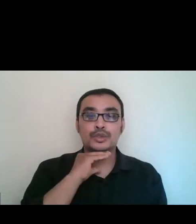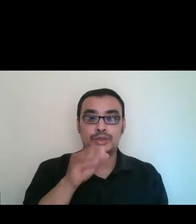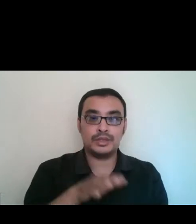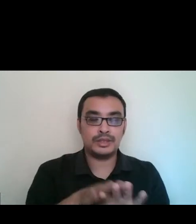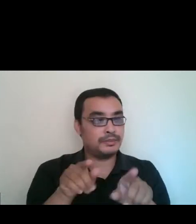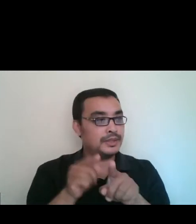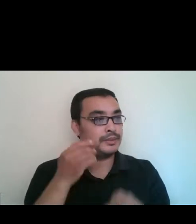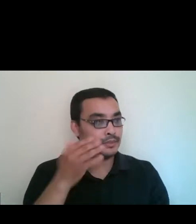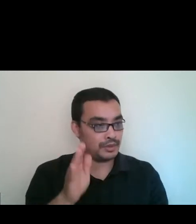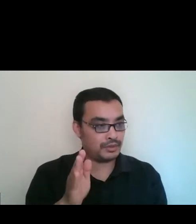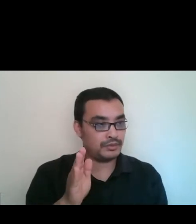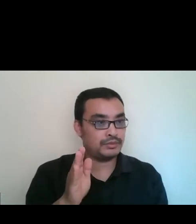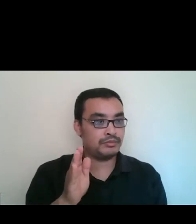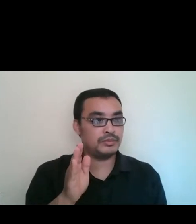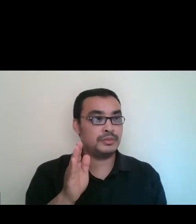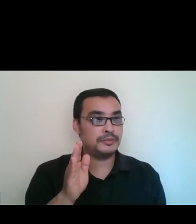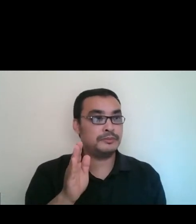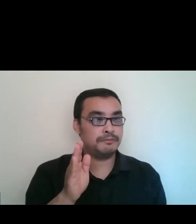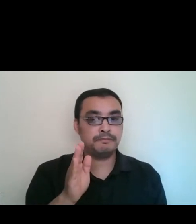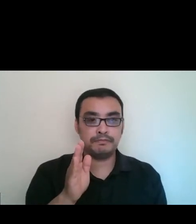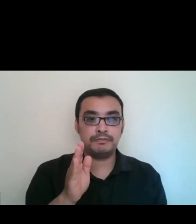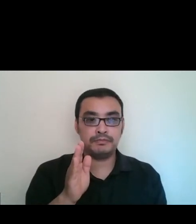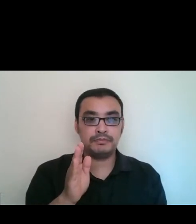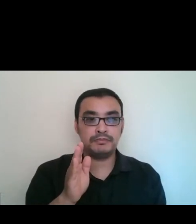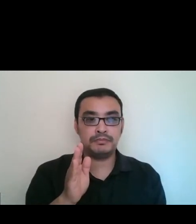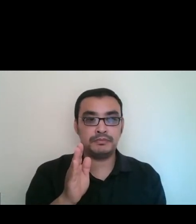look quite good, well placed to